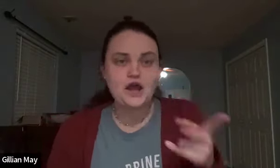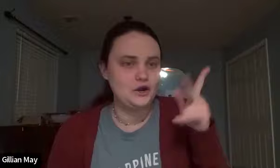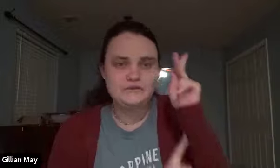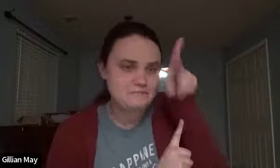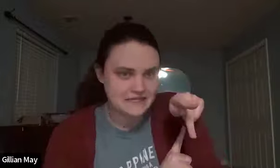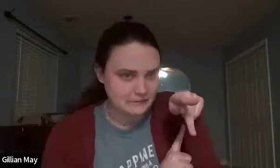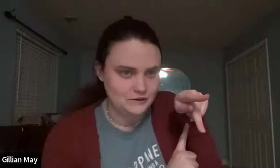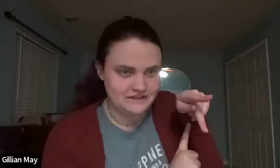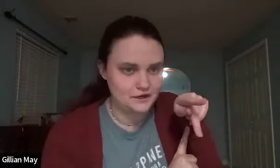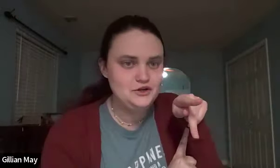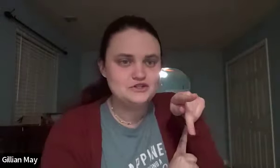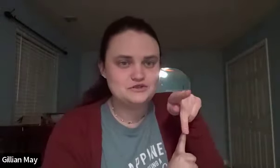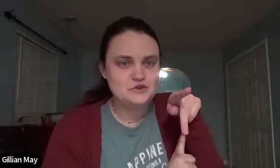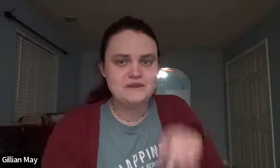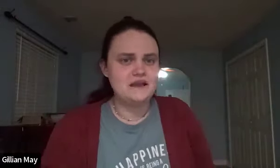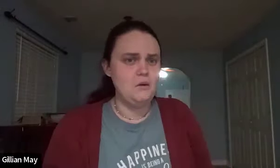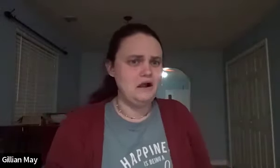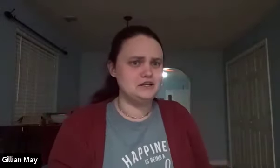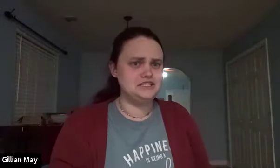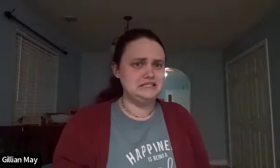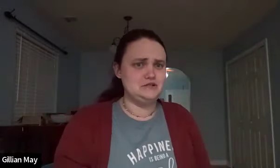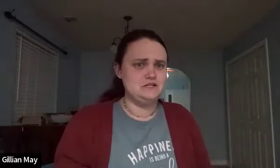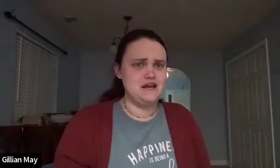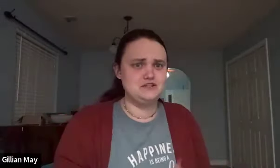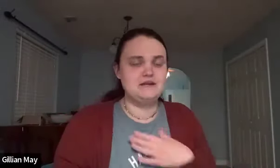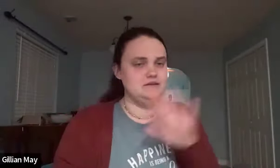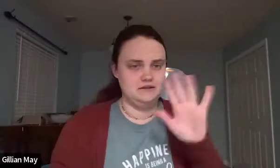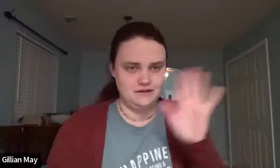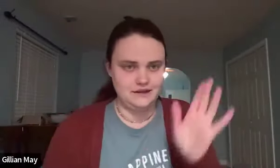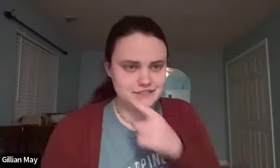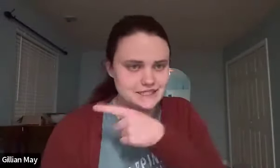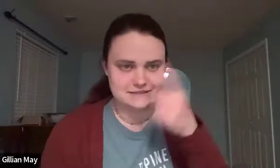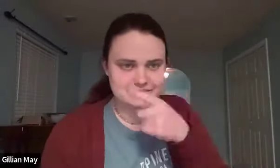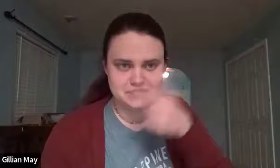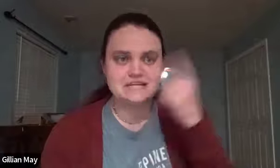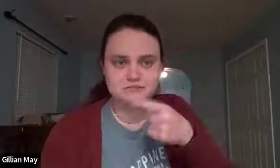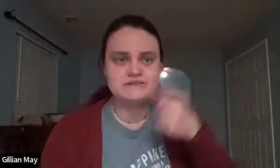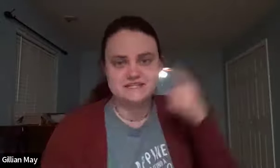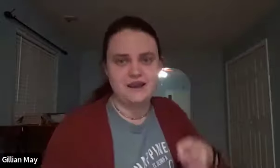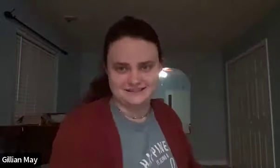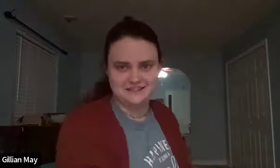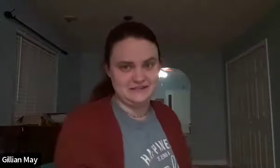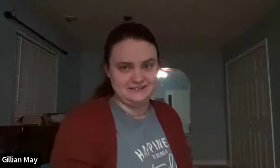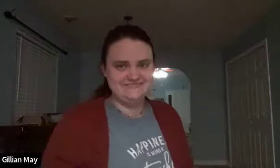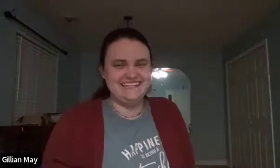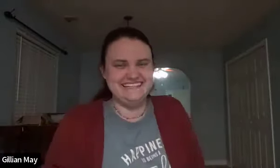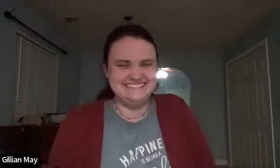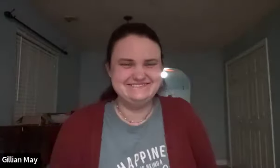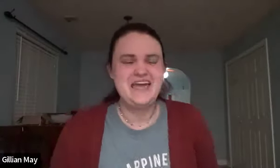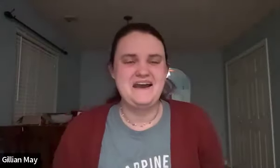her with the P earlier. So don't be like, oh my gosh, she did it so much faster. I'm like, no. She got some previous practice in her. All